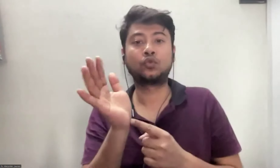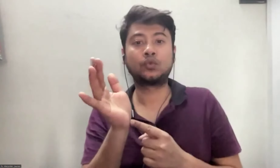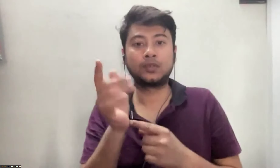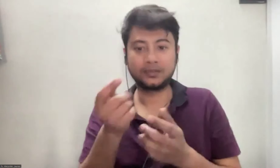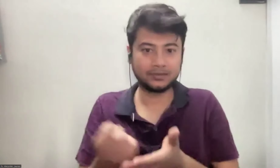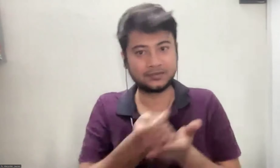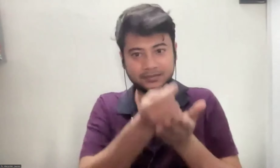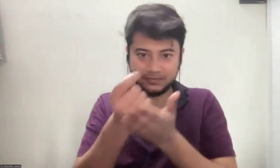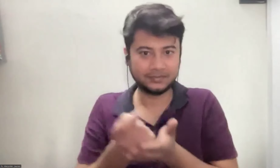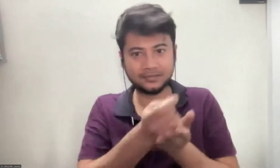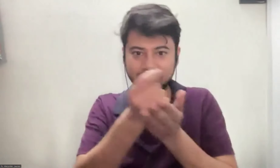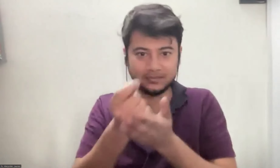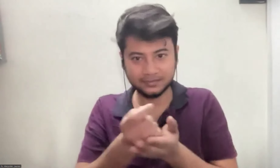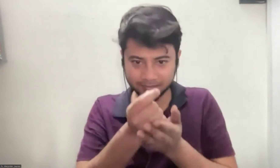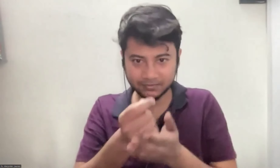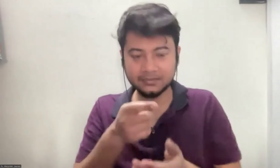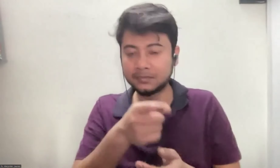then he offered.